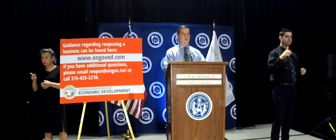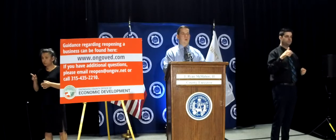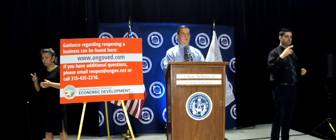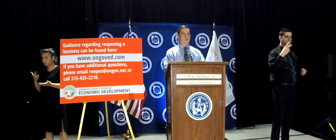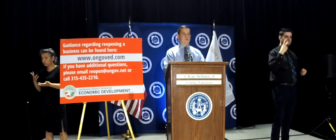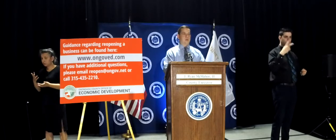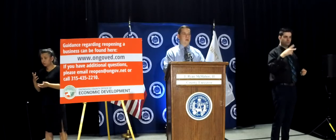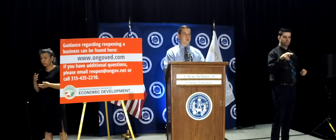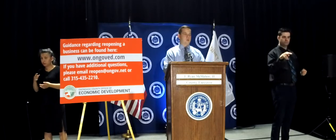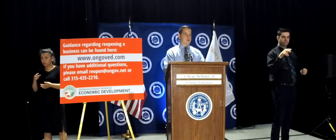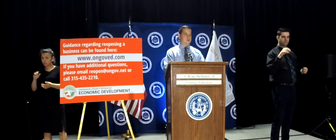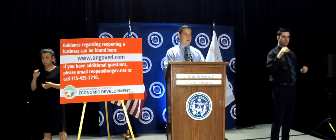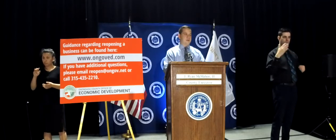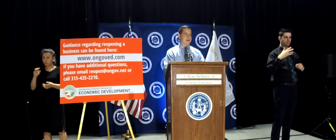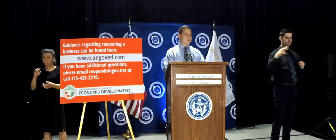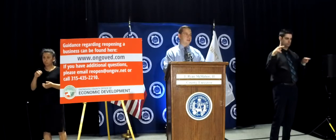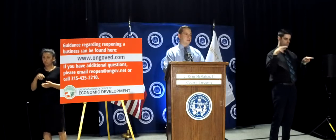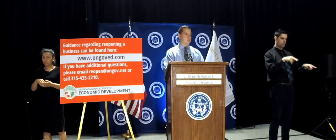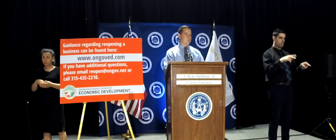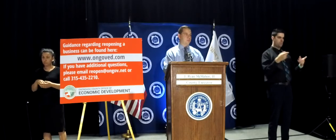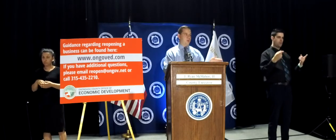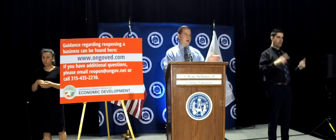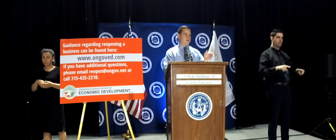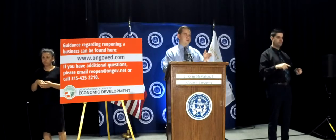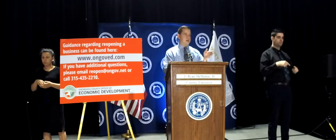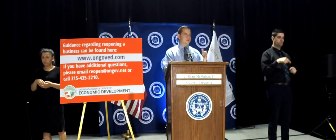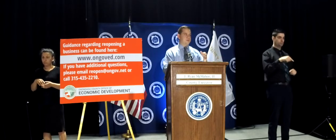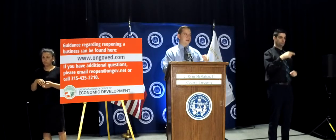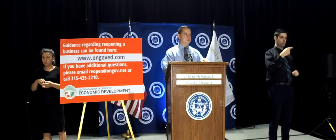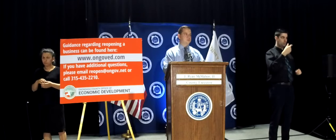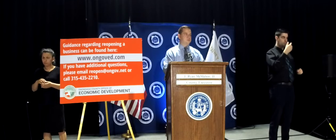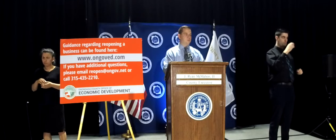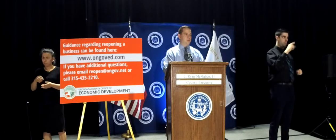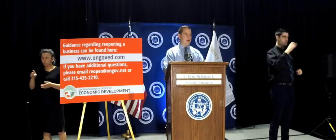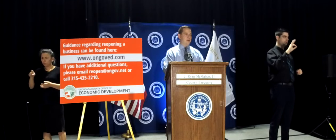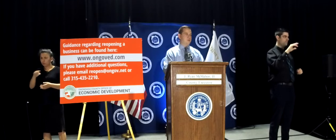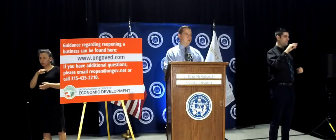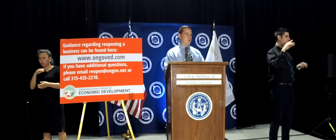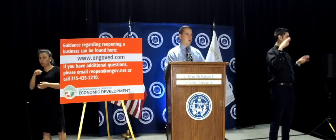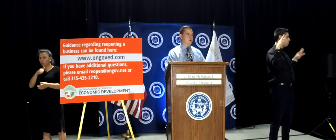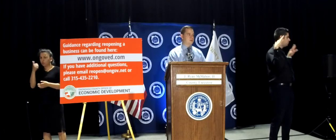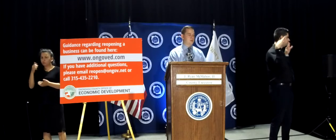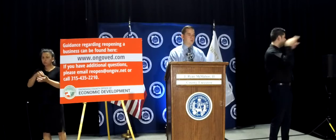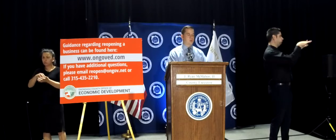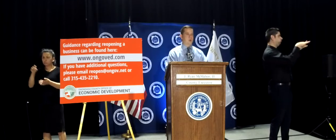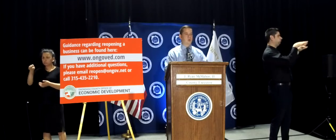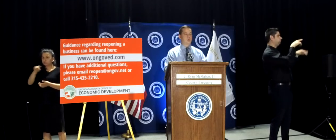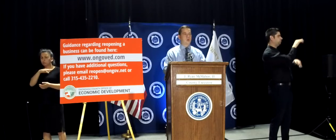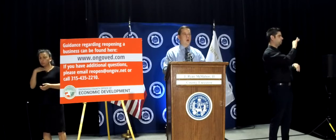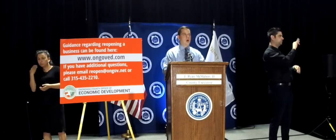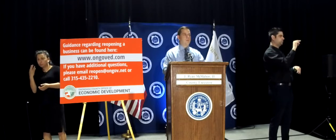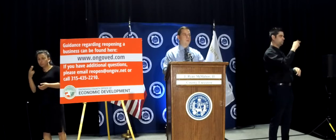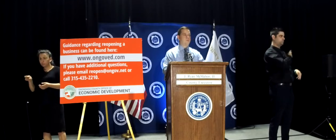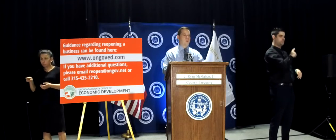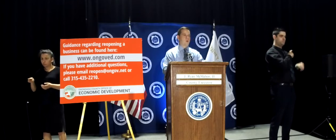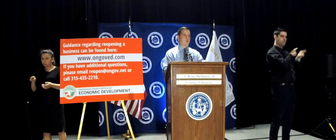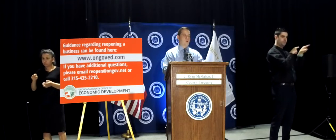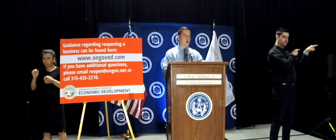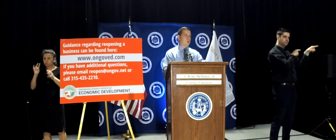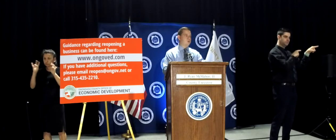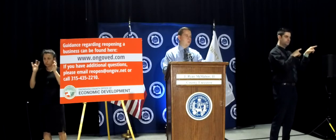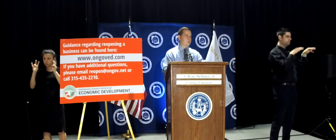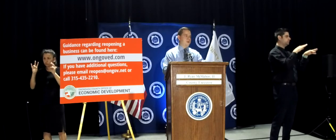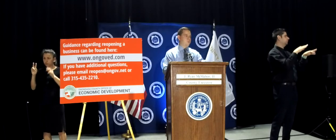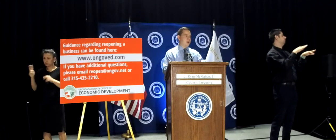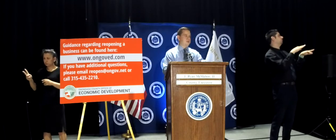And so there's many communities that have not taken the proactive steps that we have in New York and central New York. But